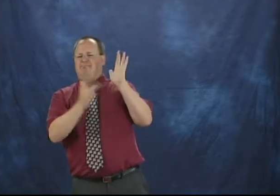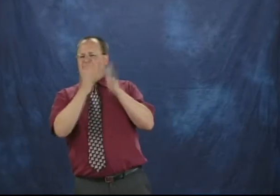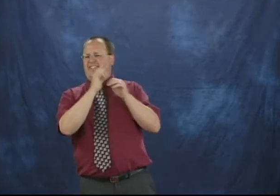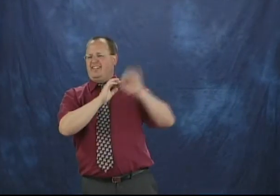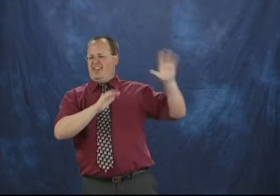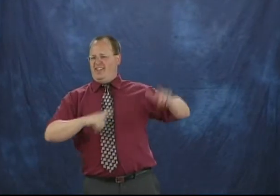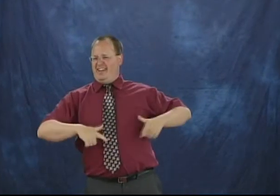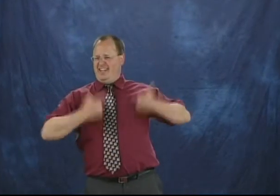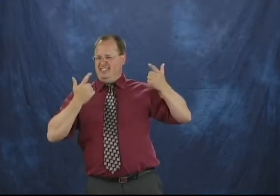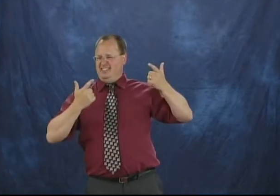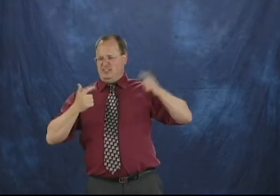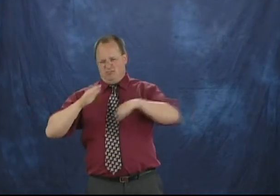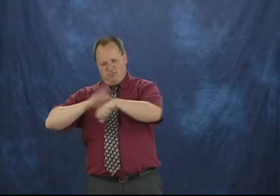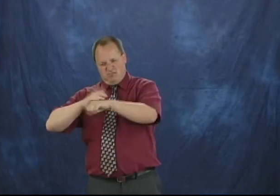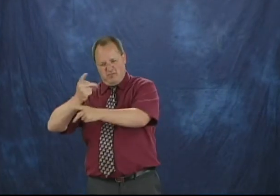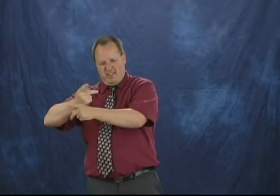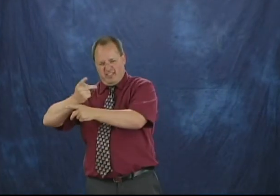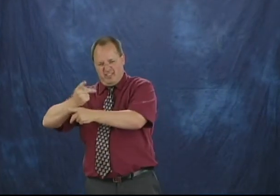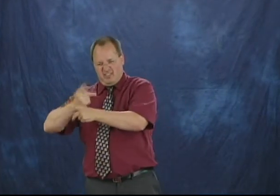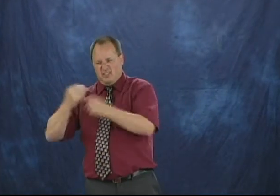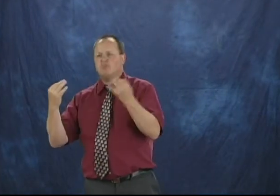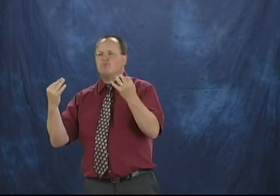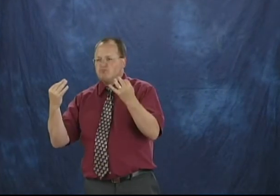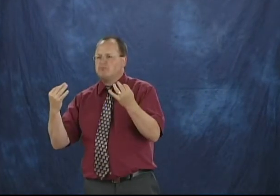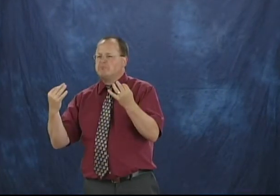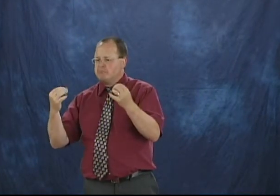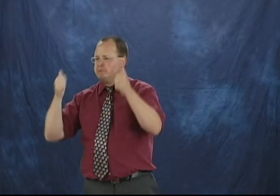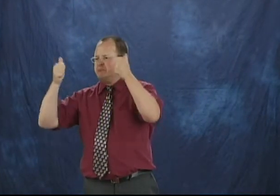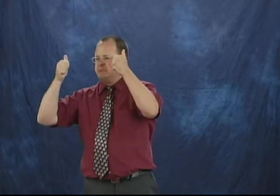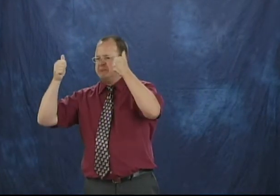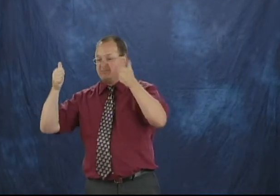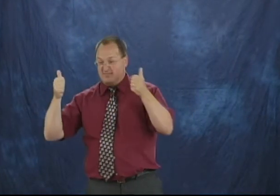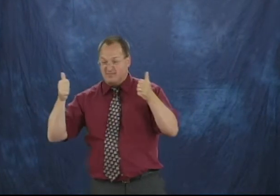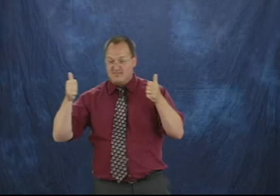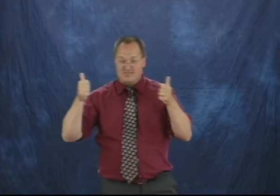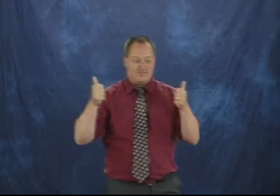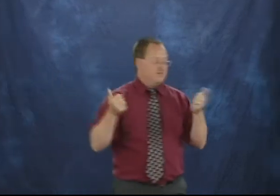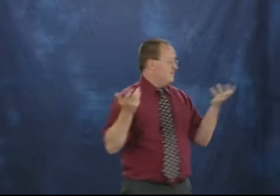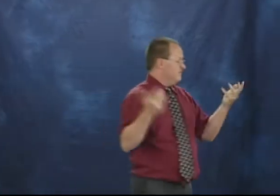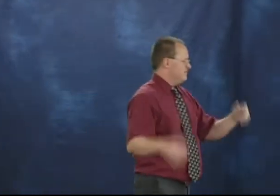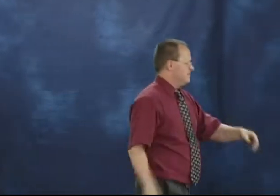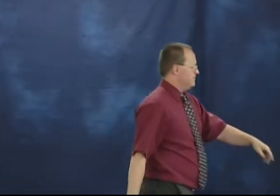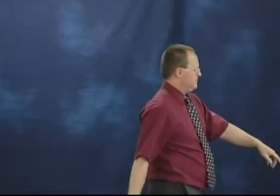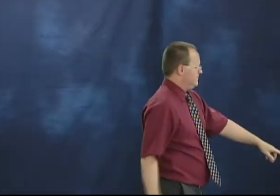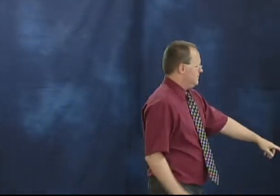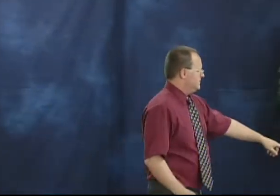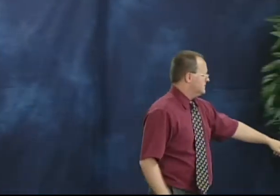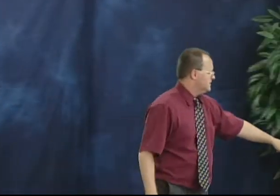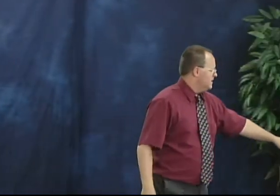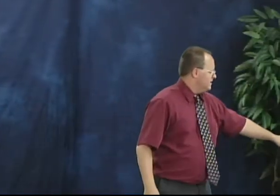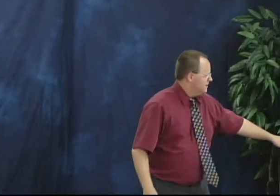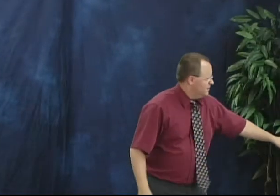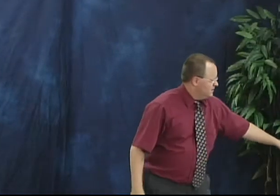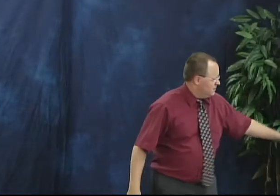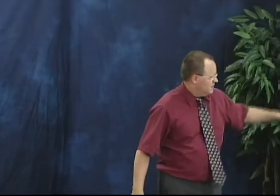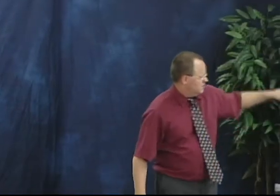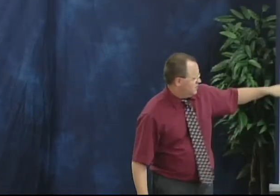for the children to enjoy their time as well, so they would look back on it with fond memories